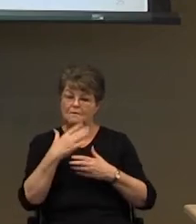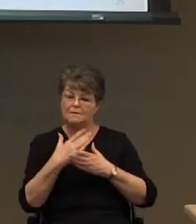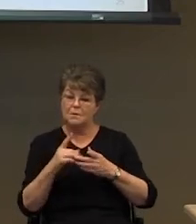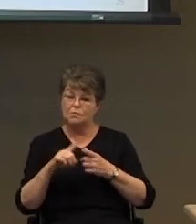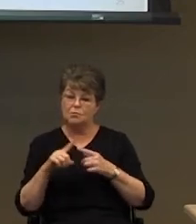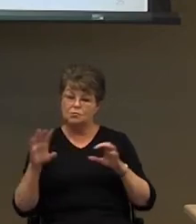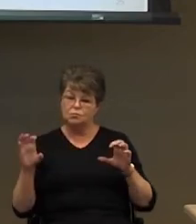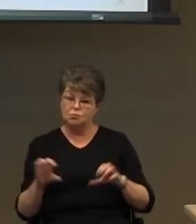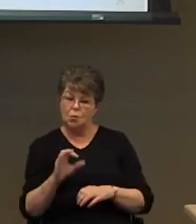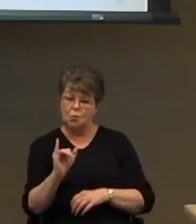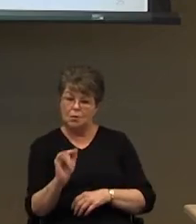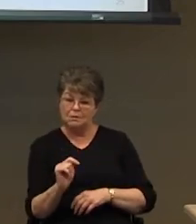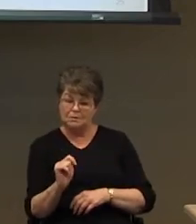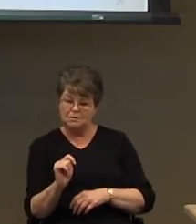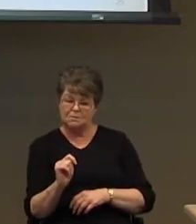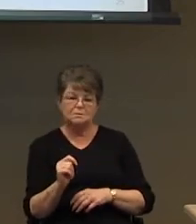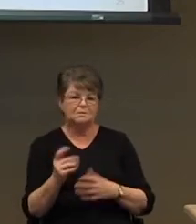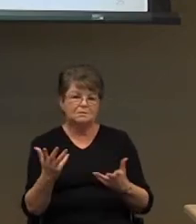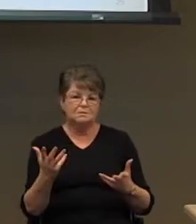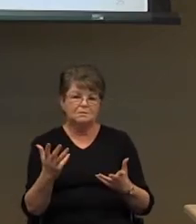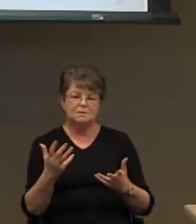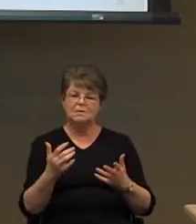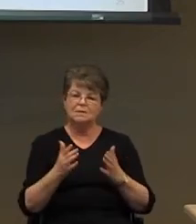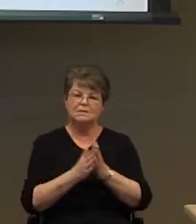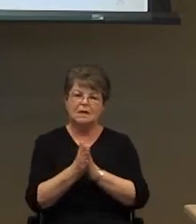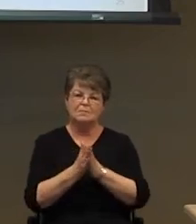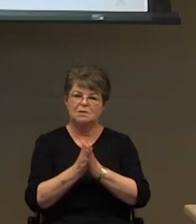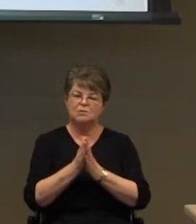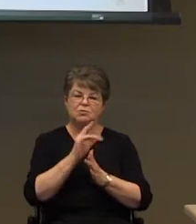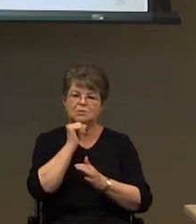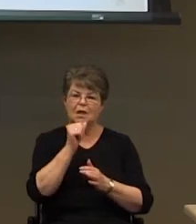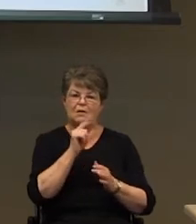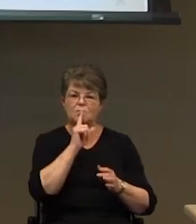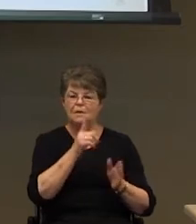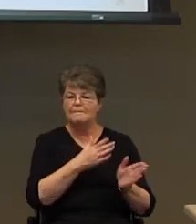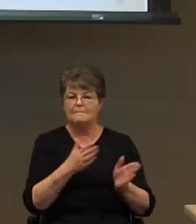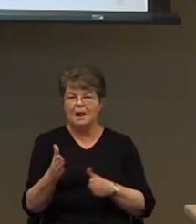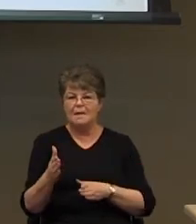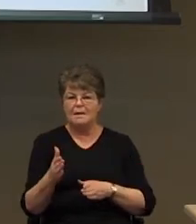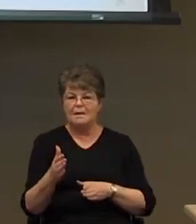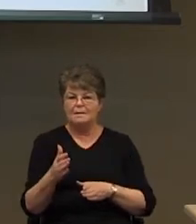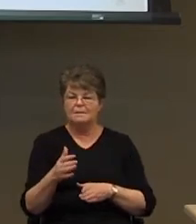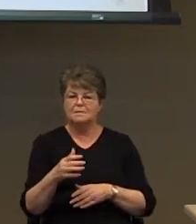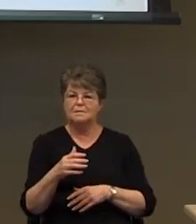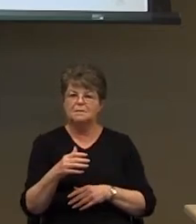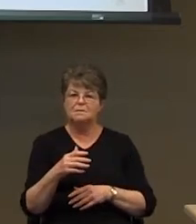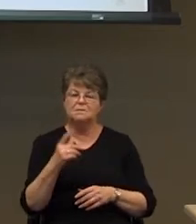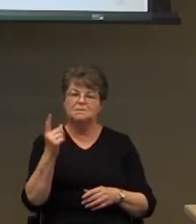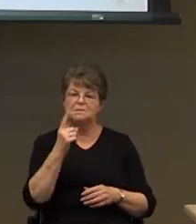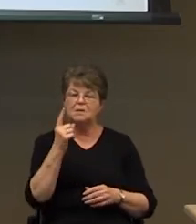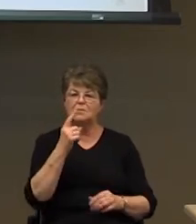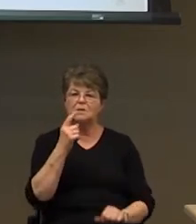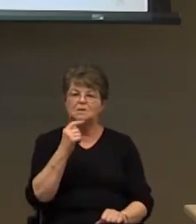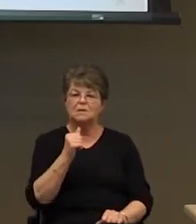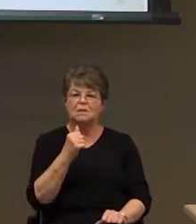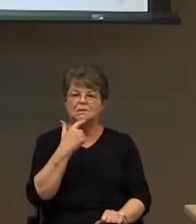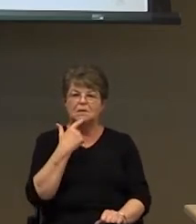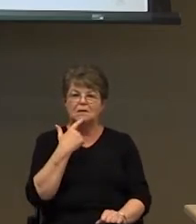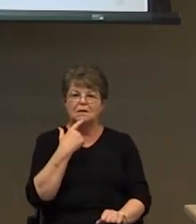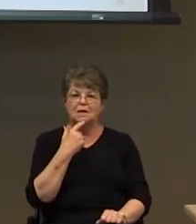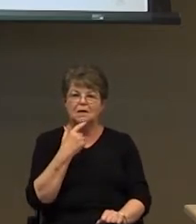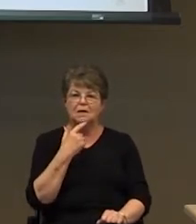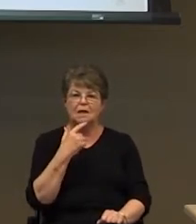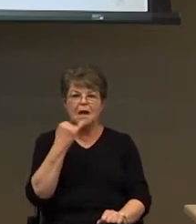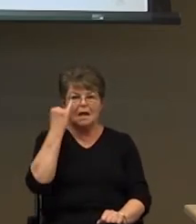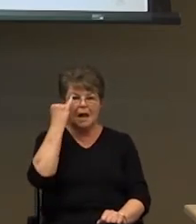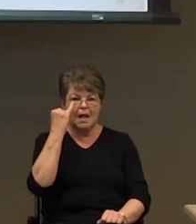do it, it's an ambition and it's not a plan. Someone can tell me is